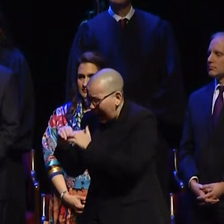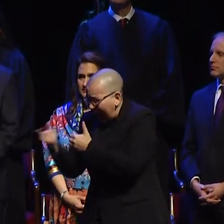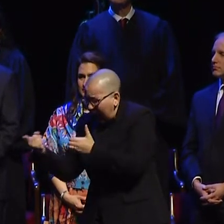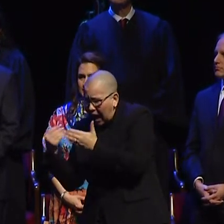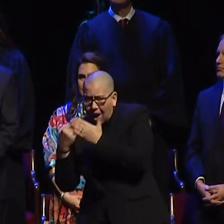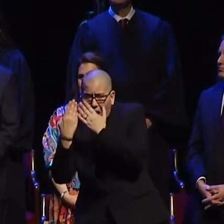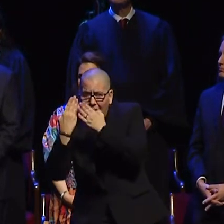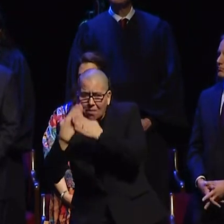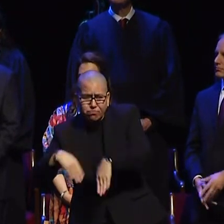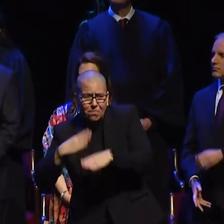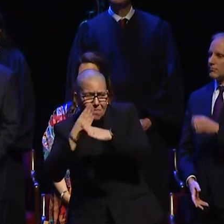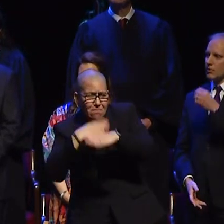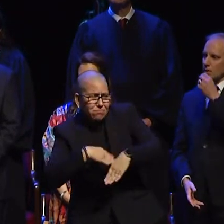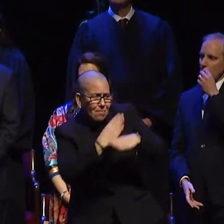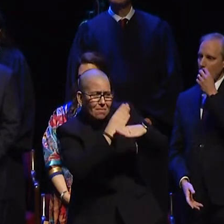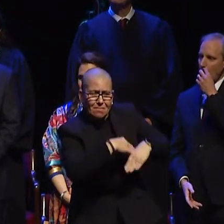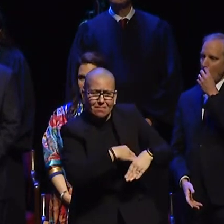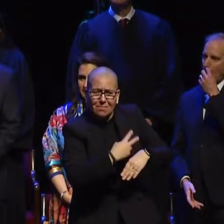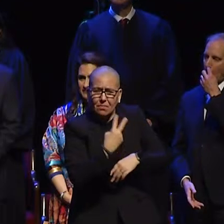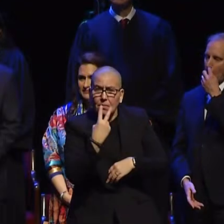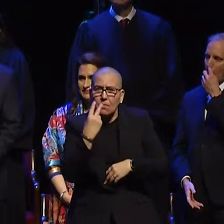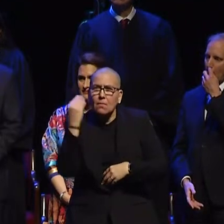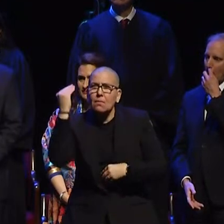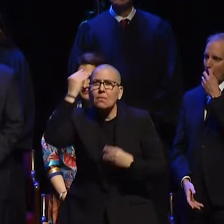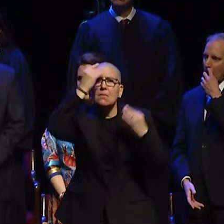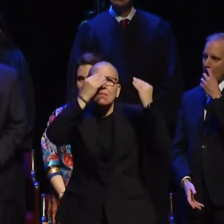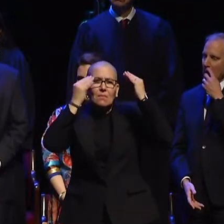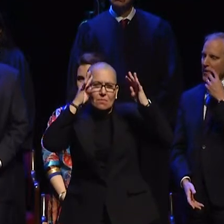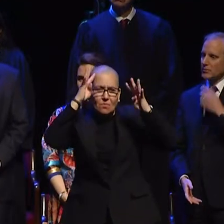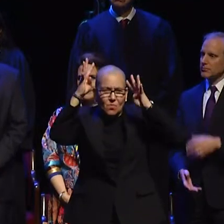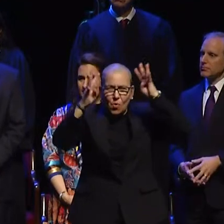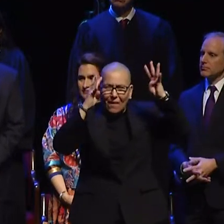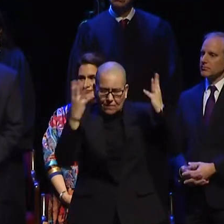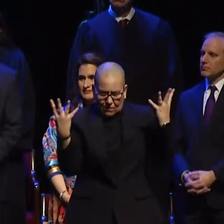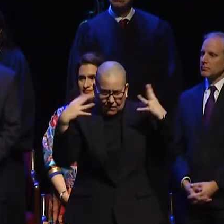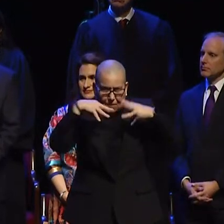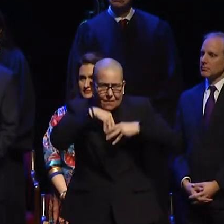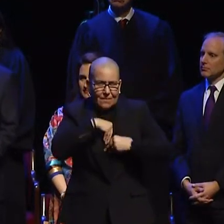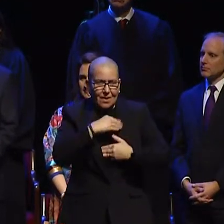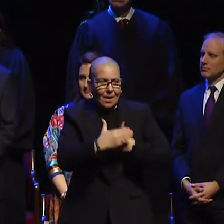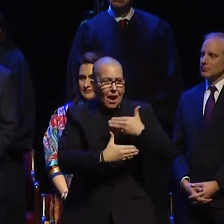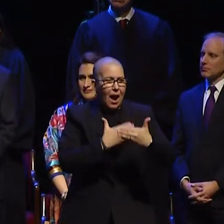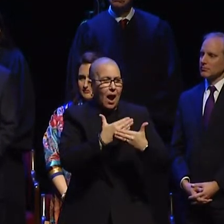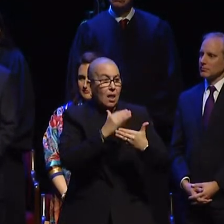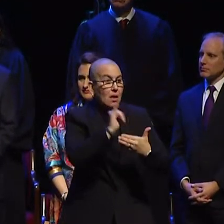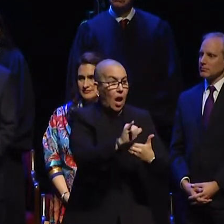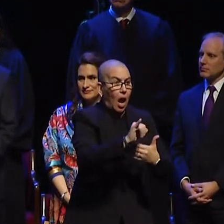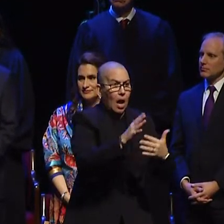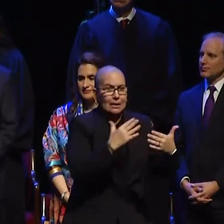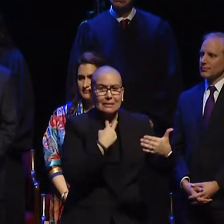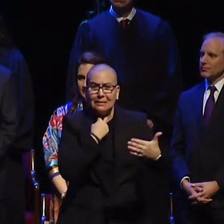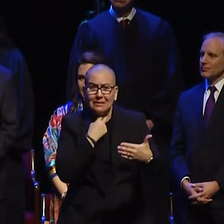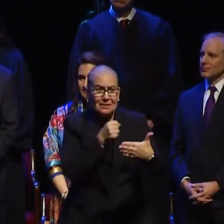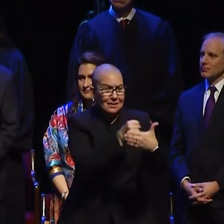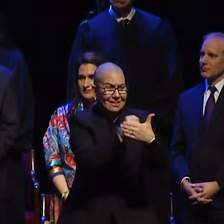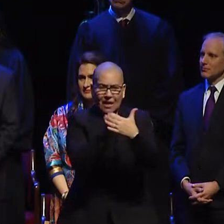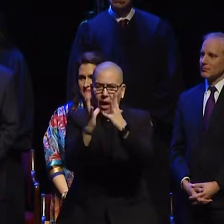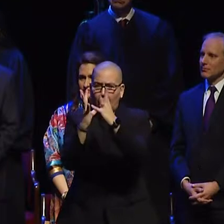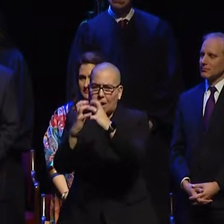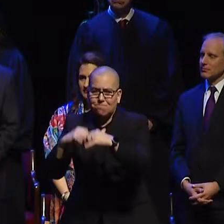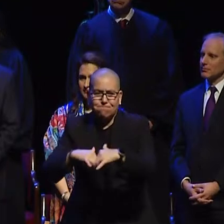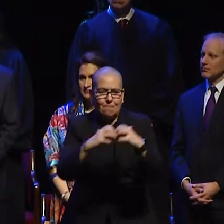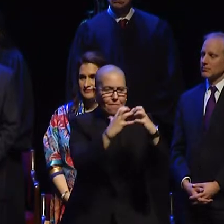and sparks our creativity and even breaks down the walls that hold fast our ability to